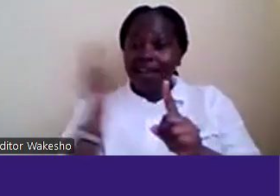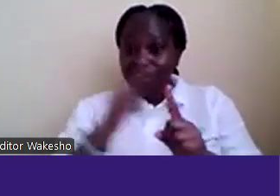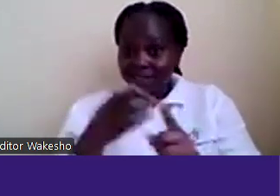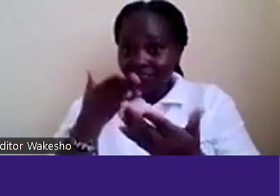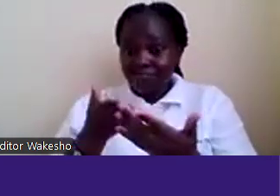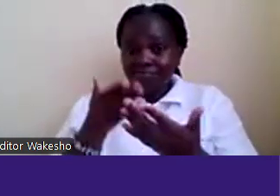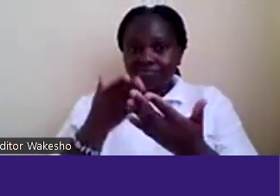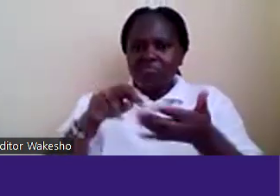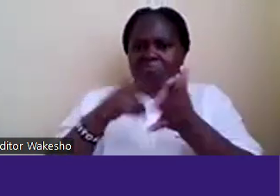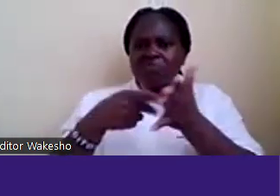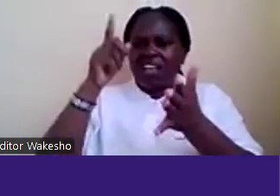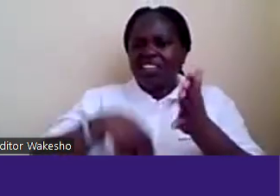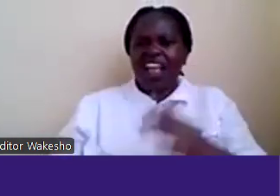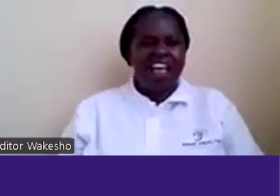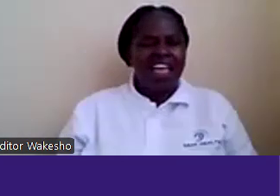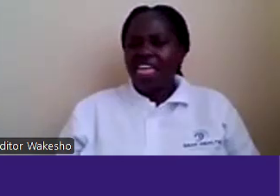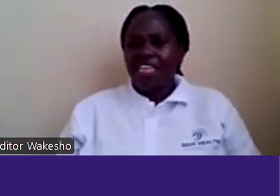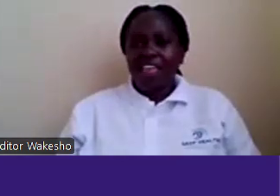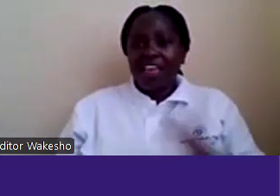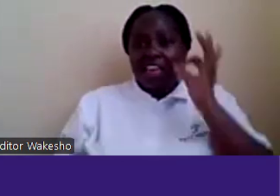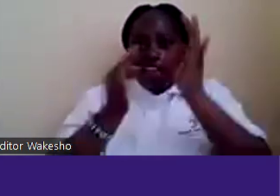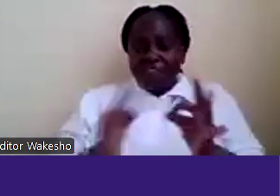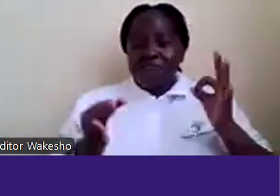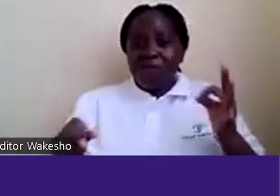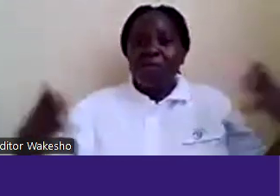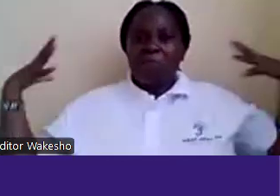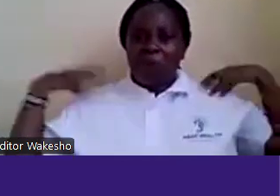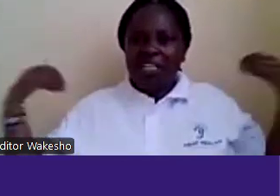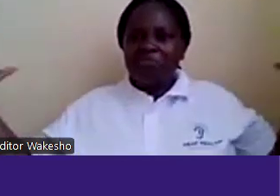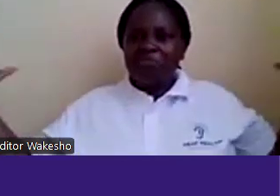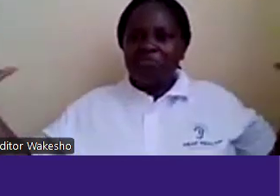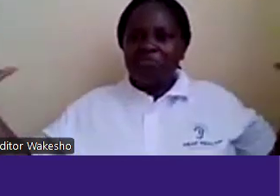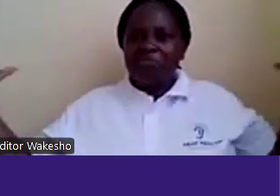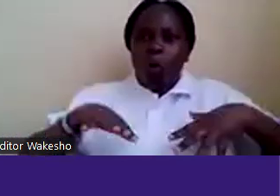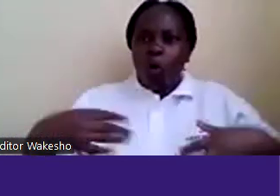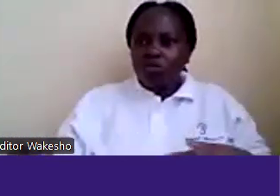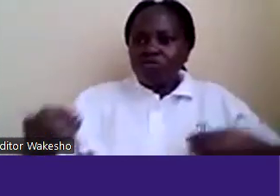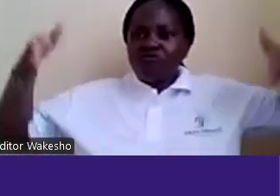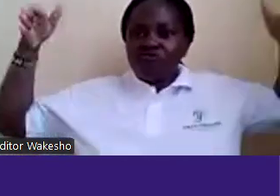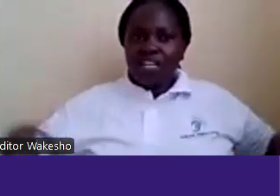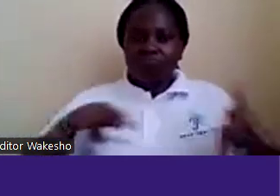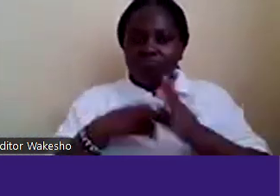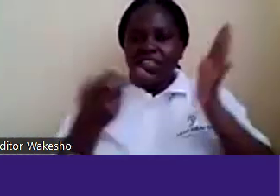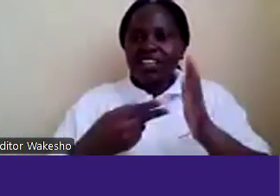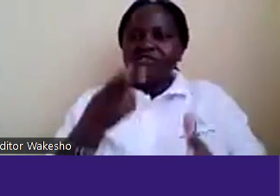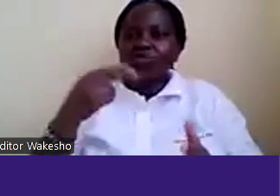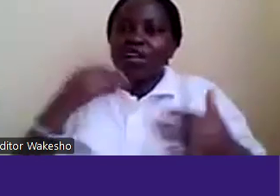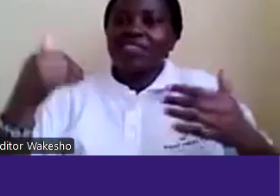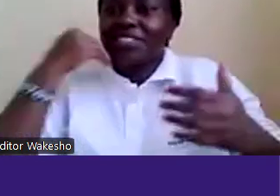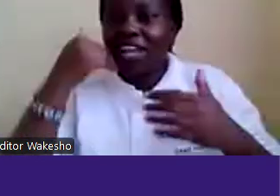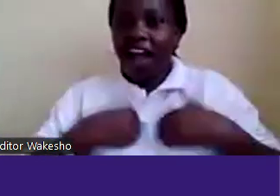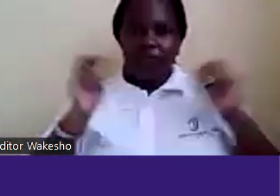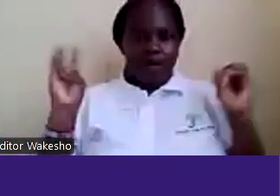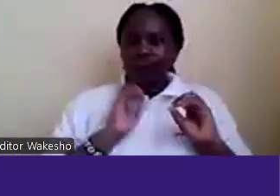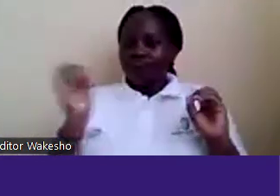mean that someone will automatically develop the disease, okay? Similarly, the absence of the risk factor does not